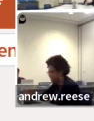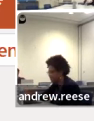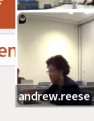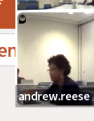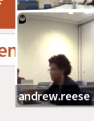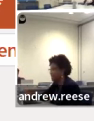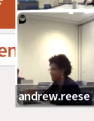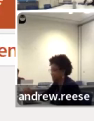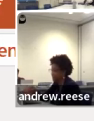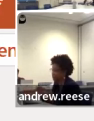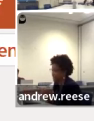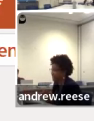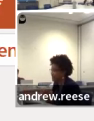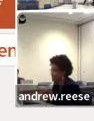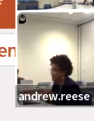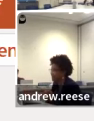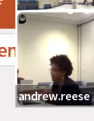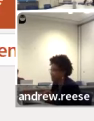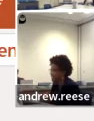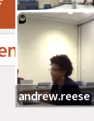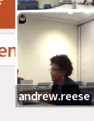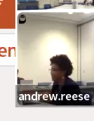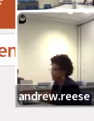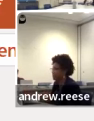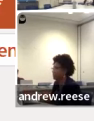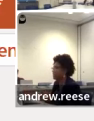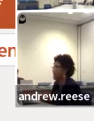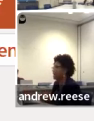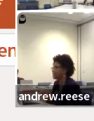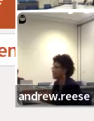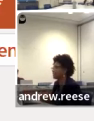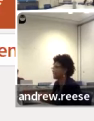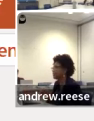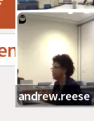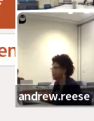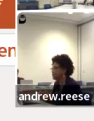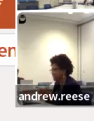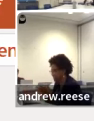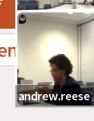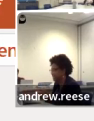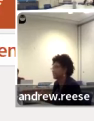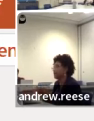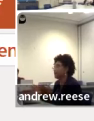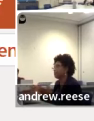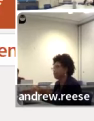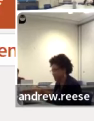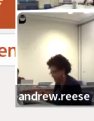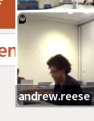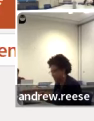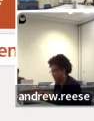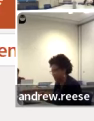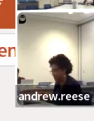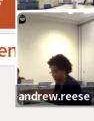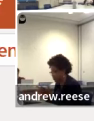that those ones highlighted in red, they also are substance use disorder